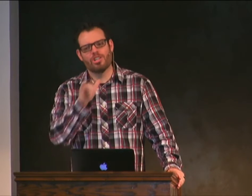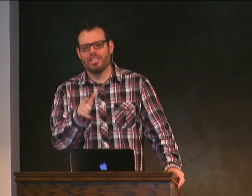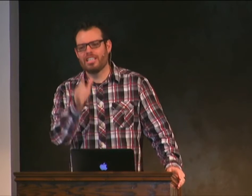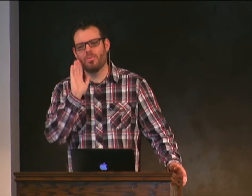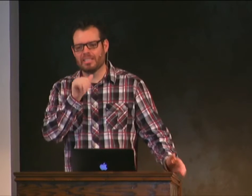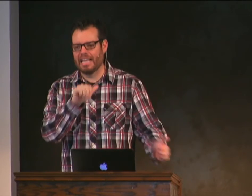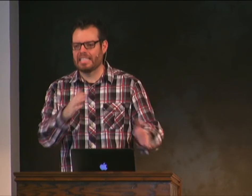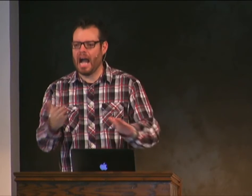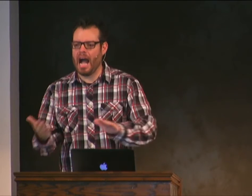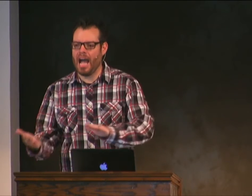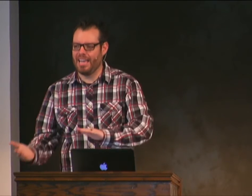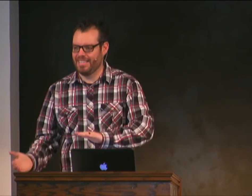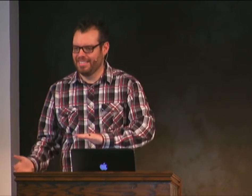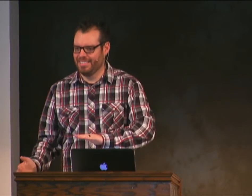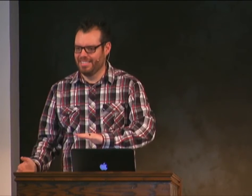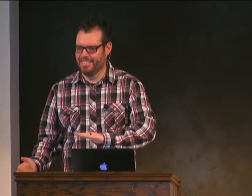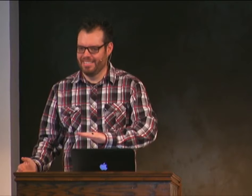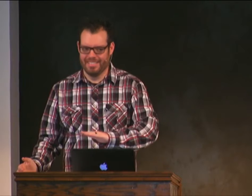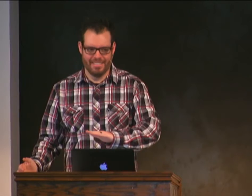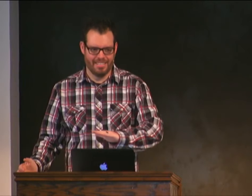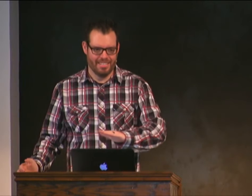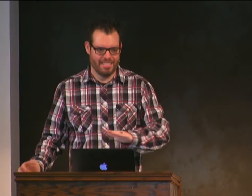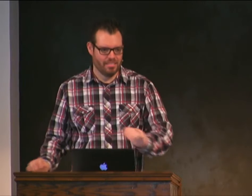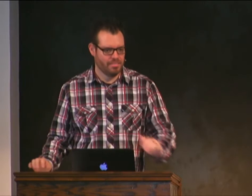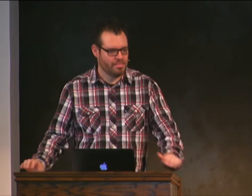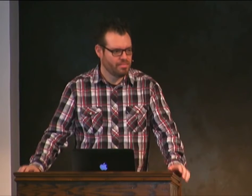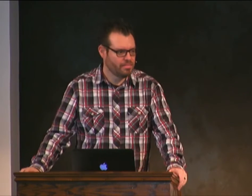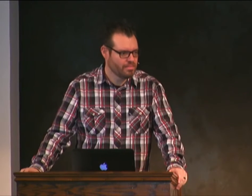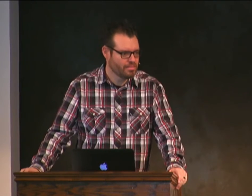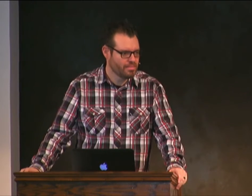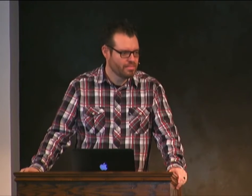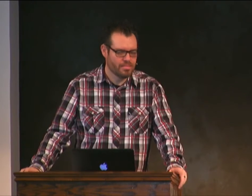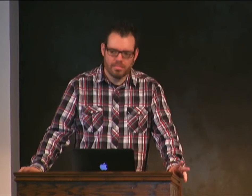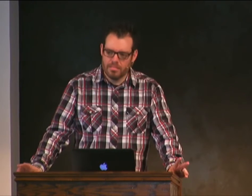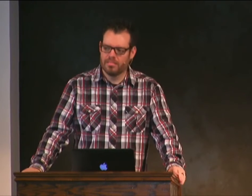Oh, surely you will not die.